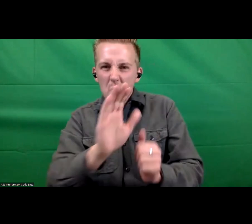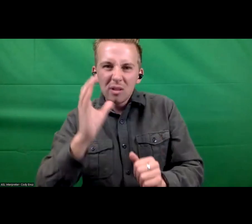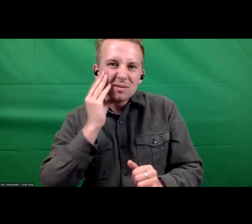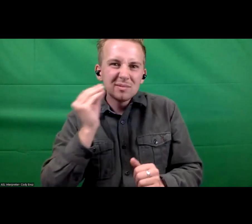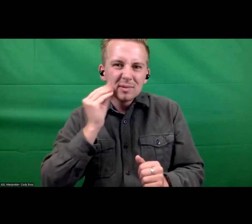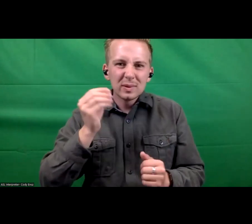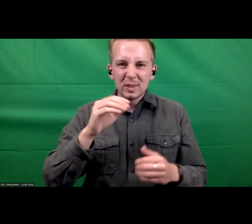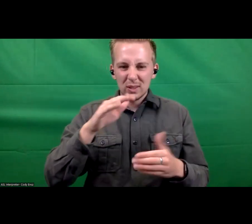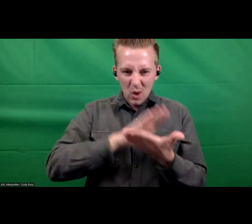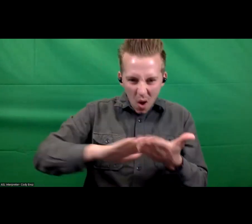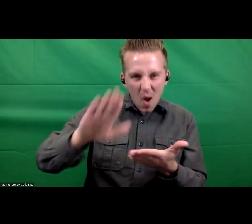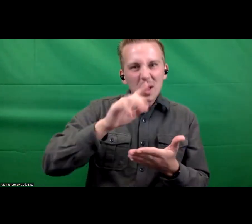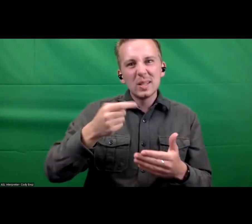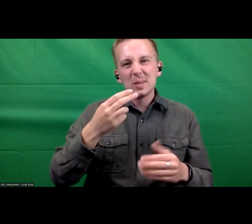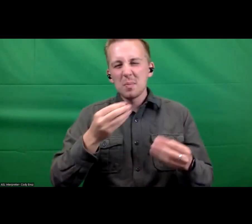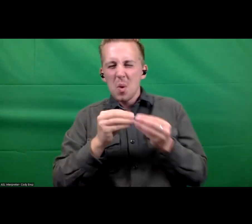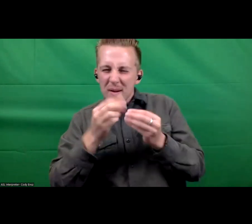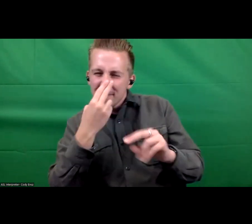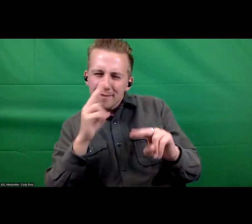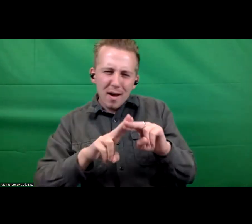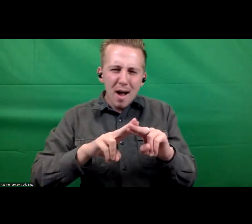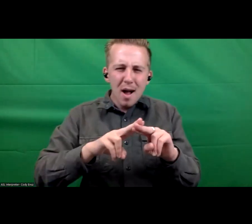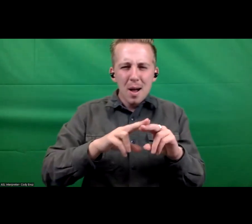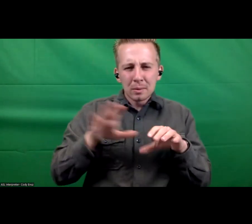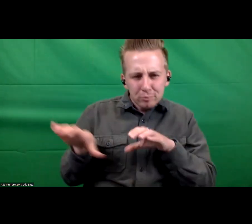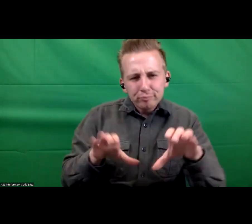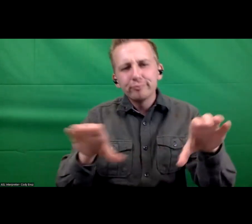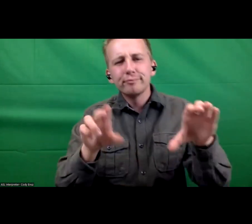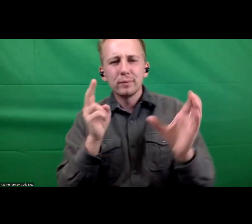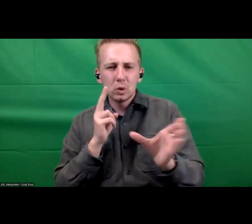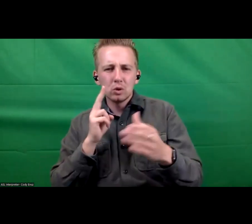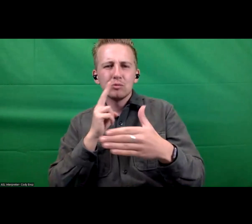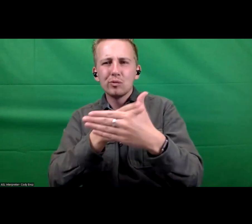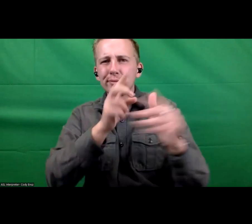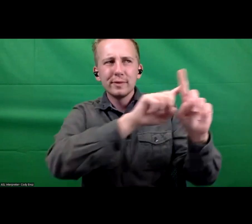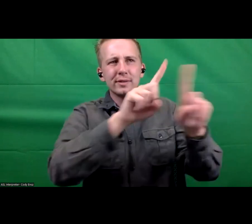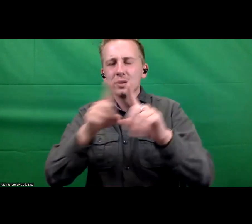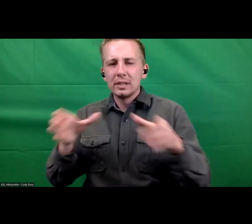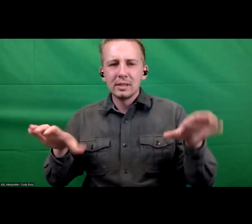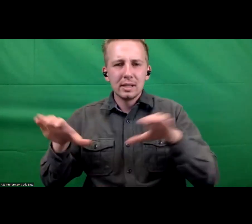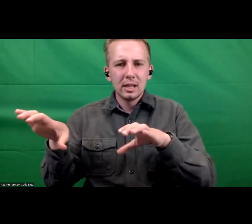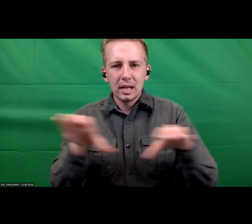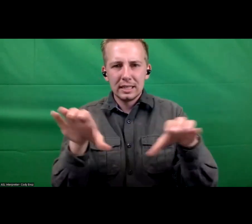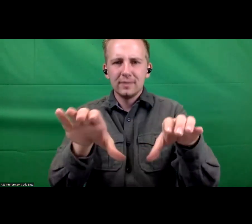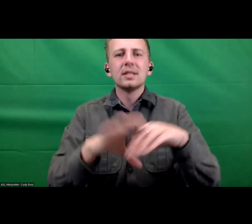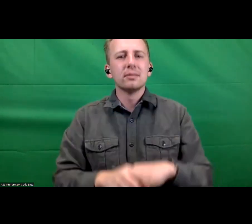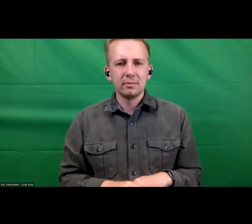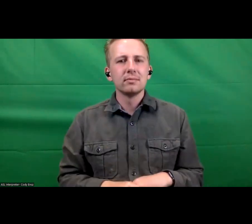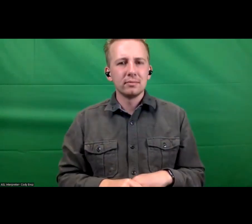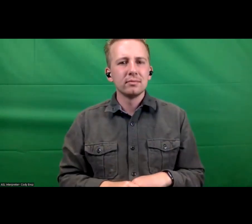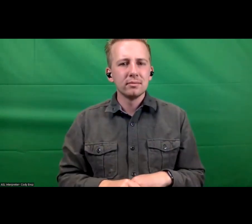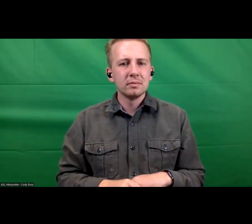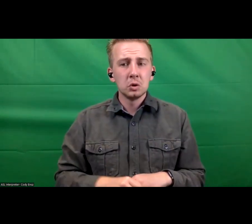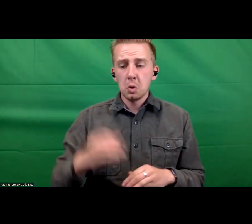to participate in activities that is part of a club that you have an interest